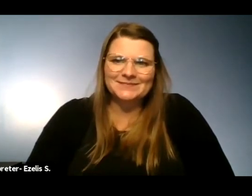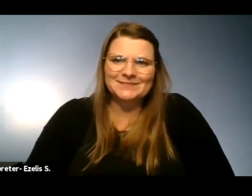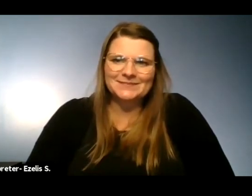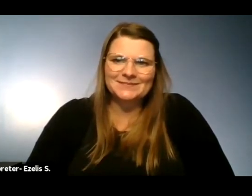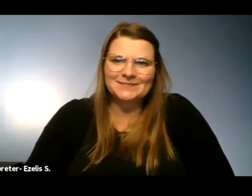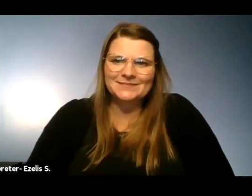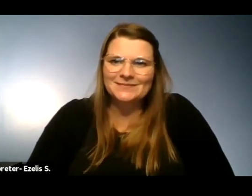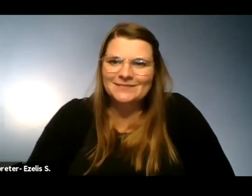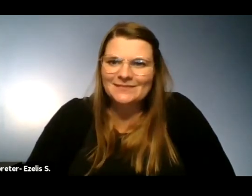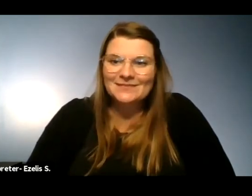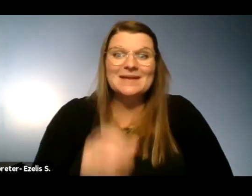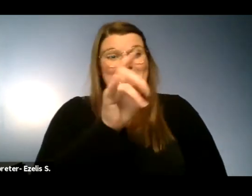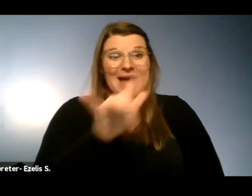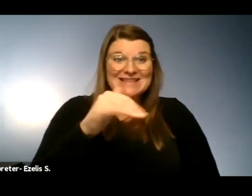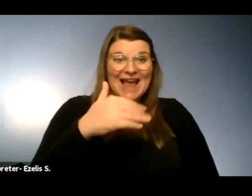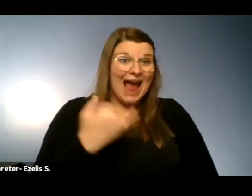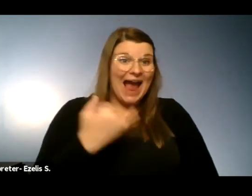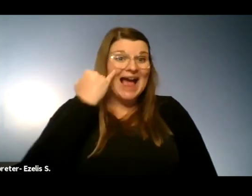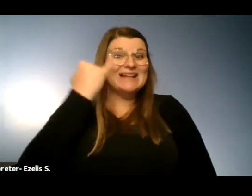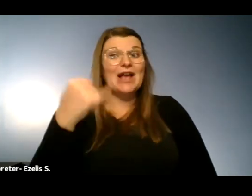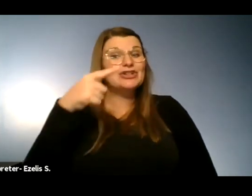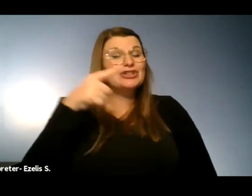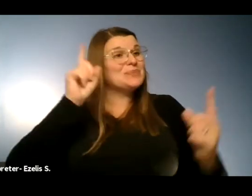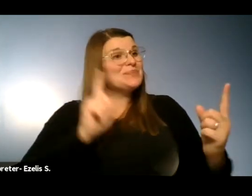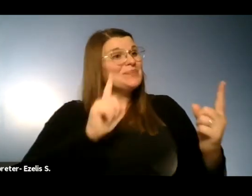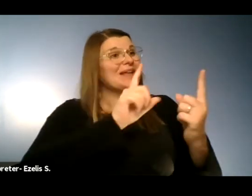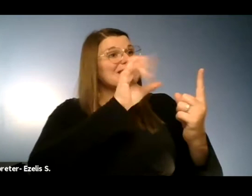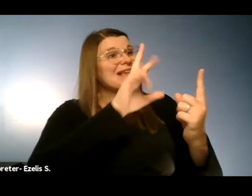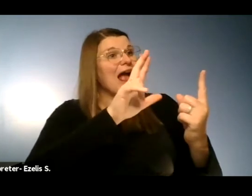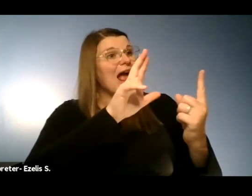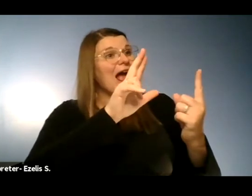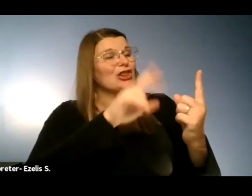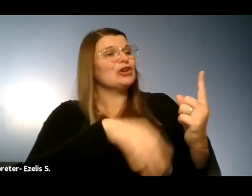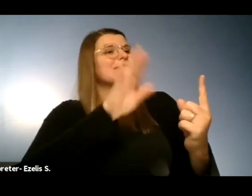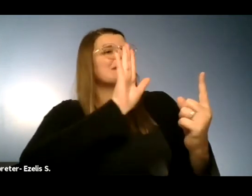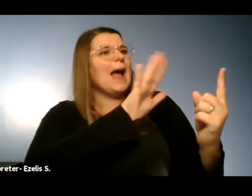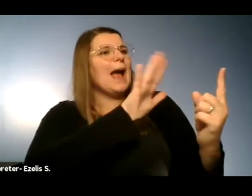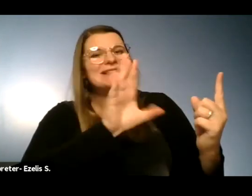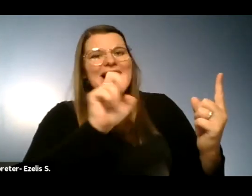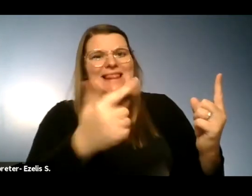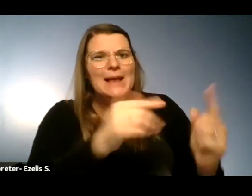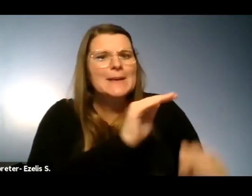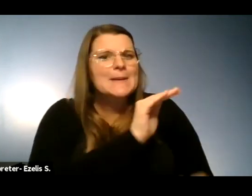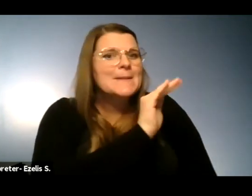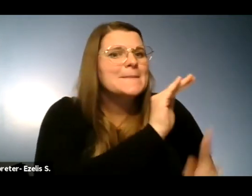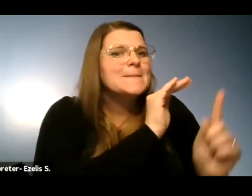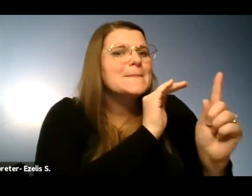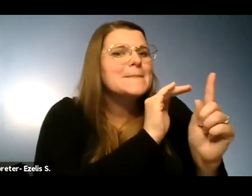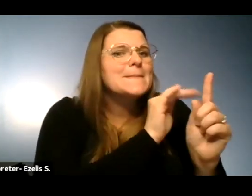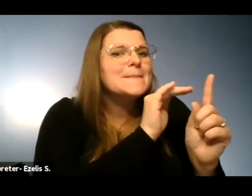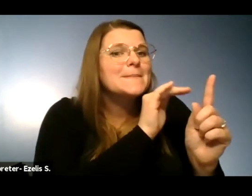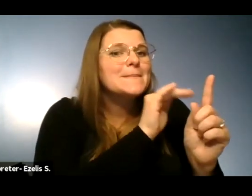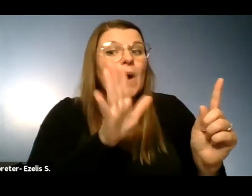Maisie had an idea. She walked over to Skylar and tapped his leg to get his attention. Using her very